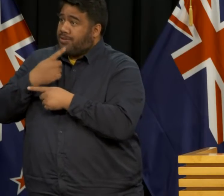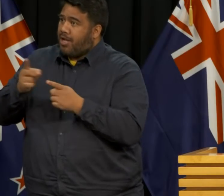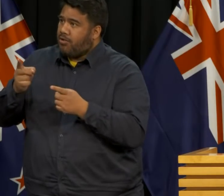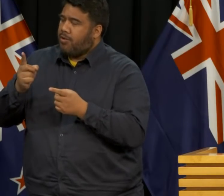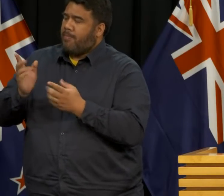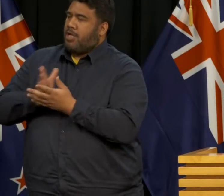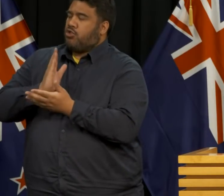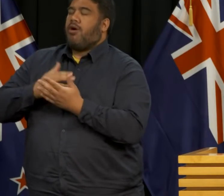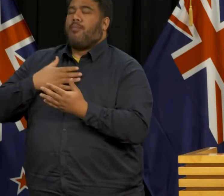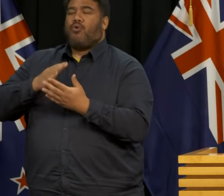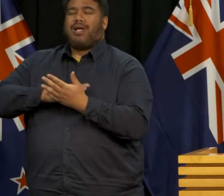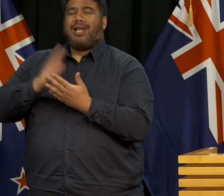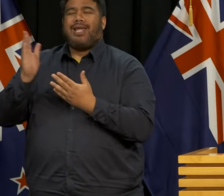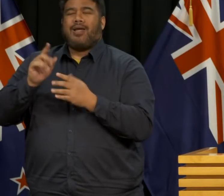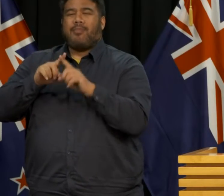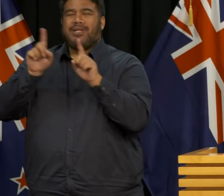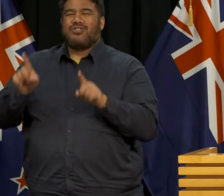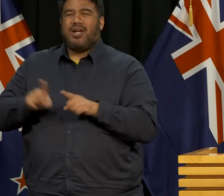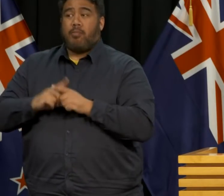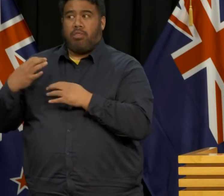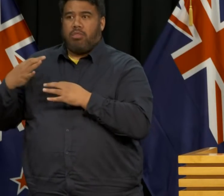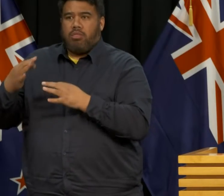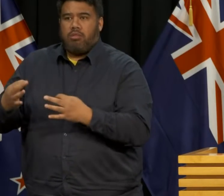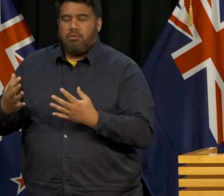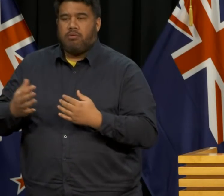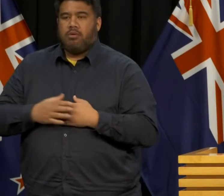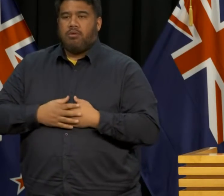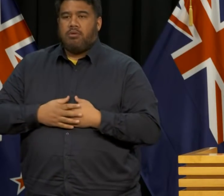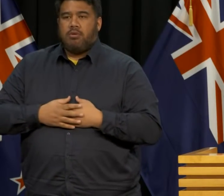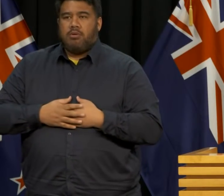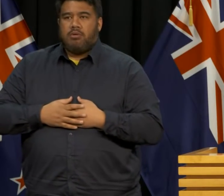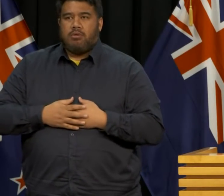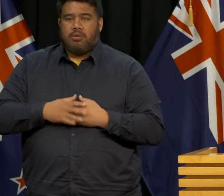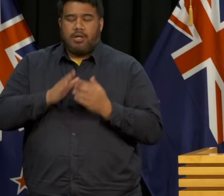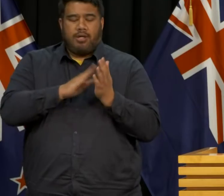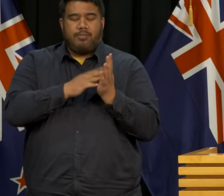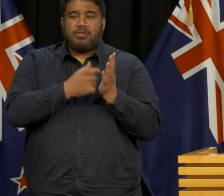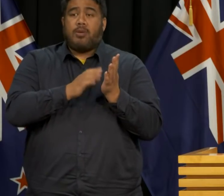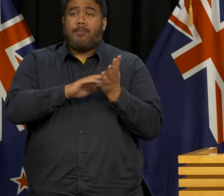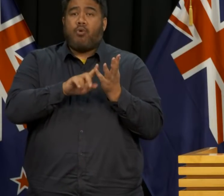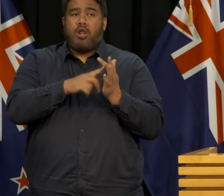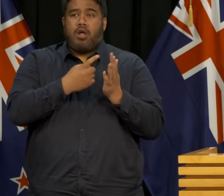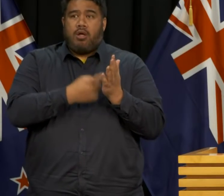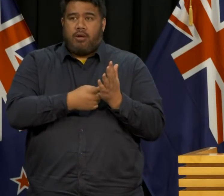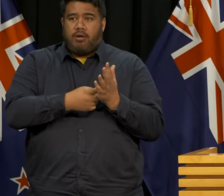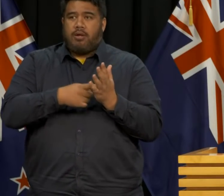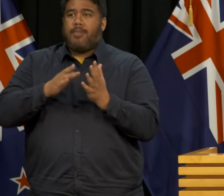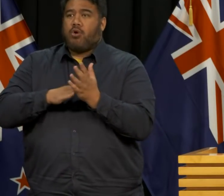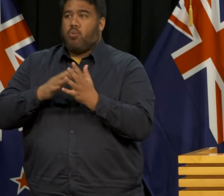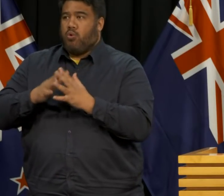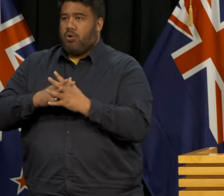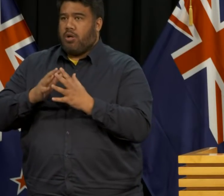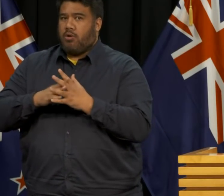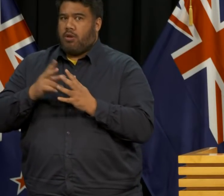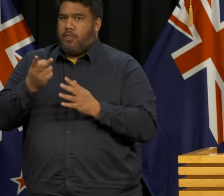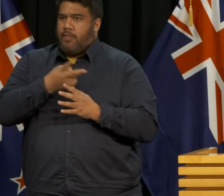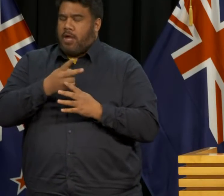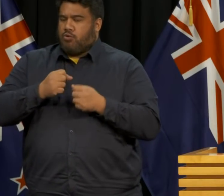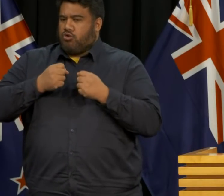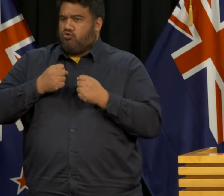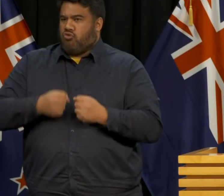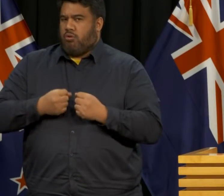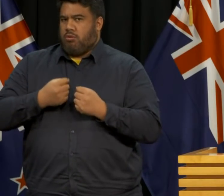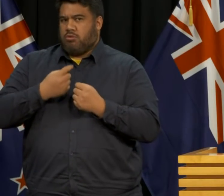both Mr Muller and Michael Woodhouse made some very strong comments about the release of this